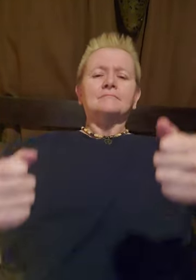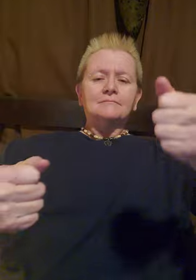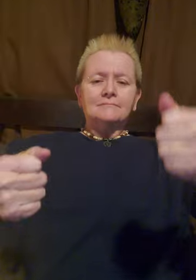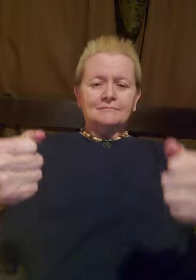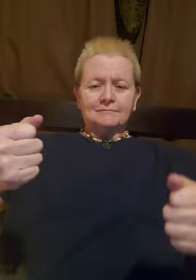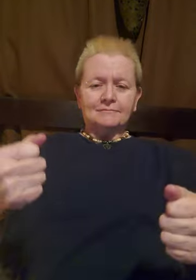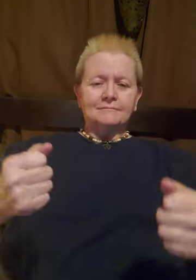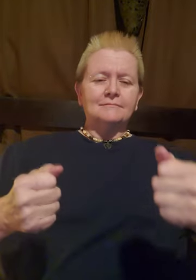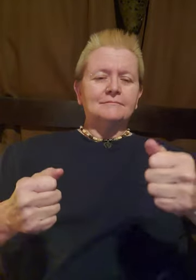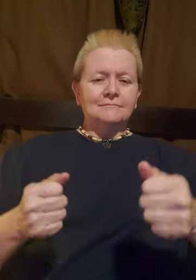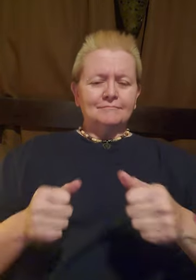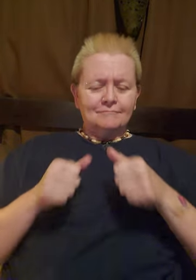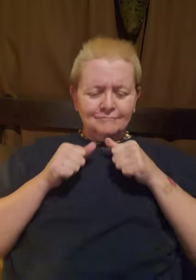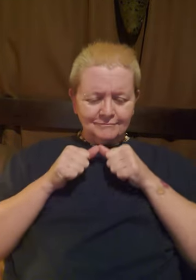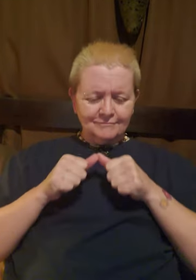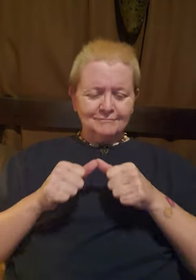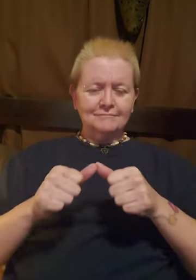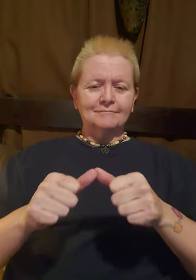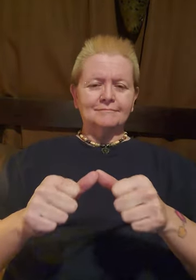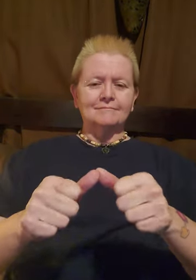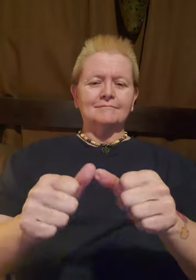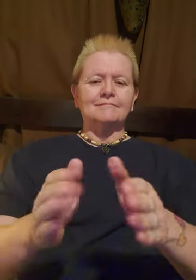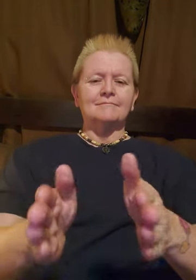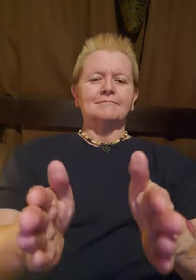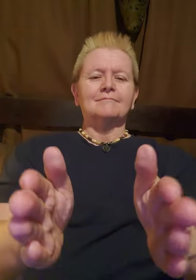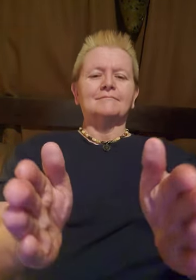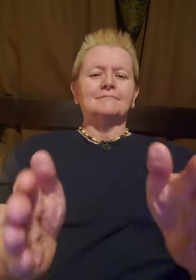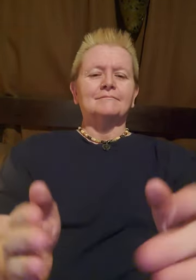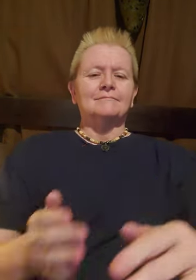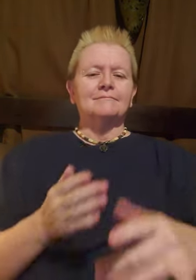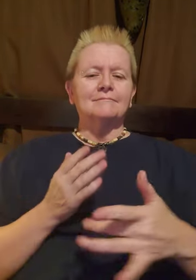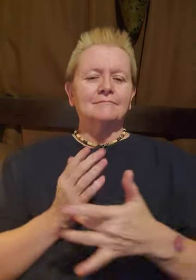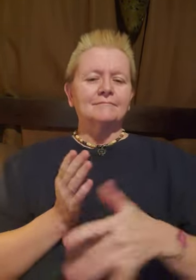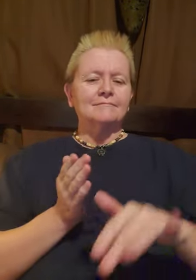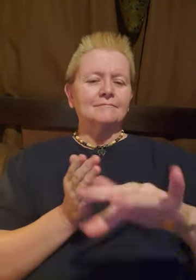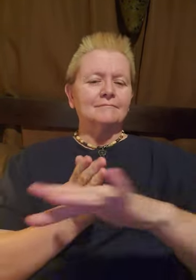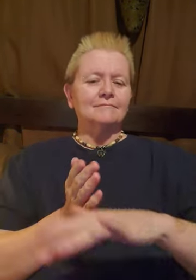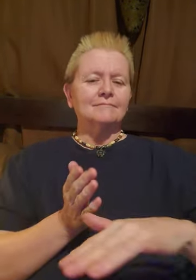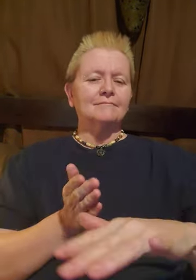I steer, steady course to the haven,